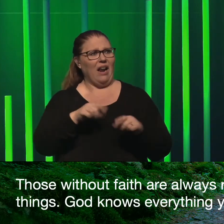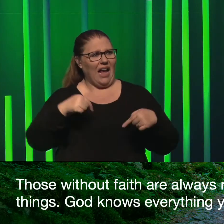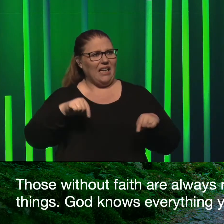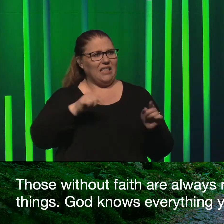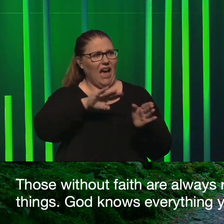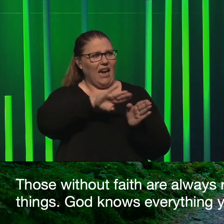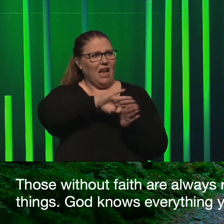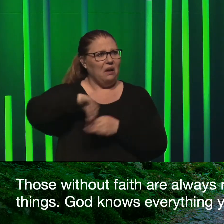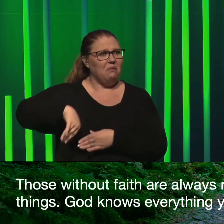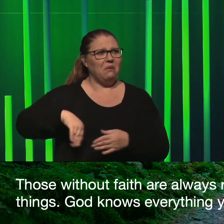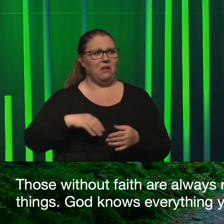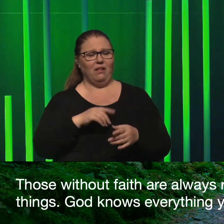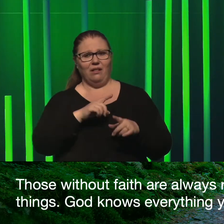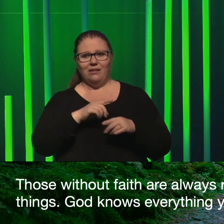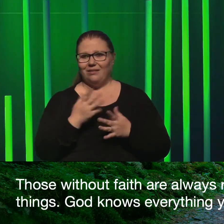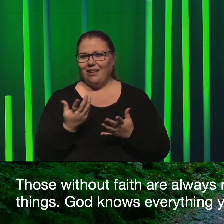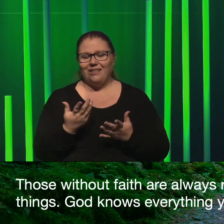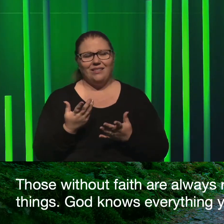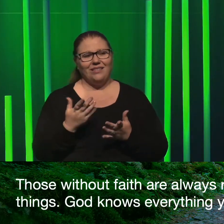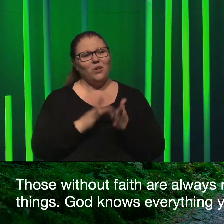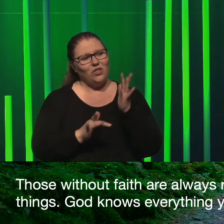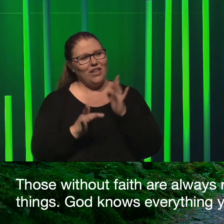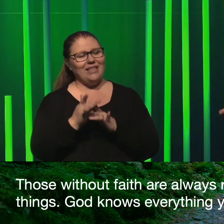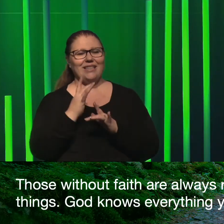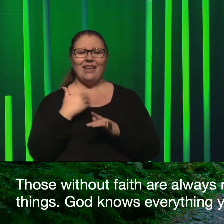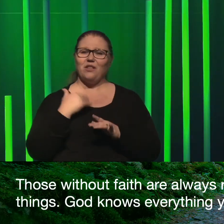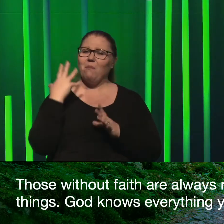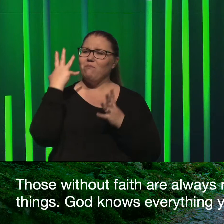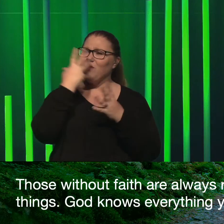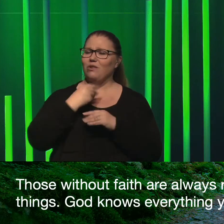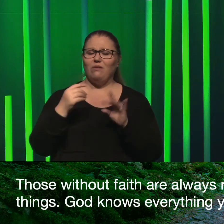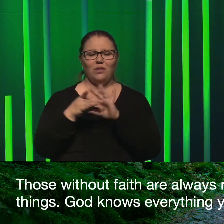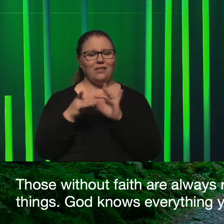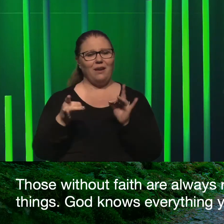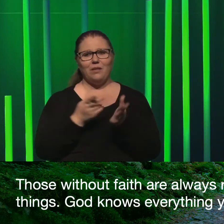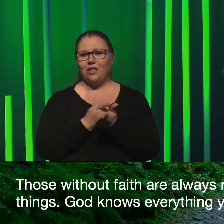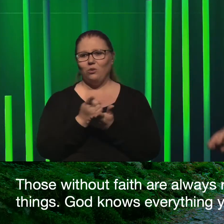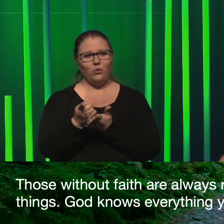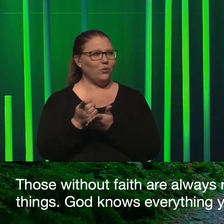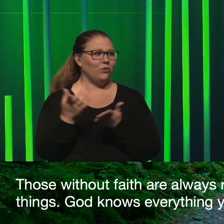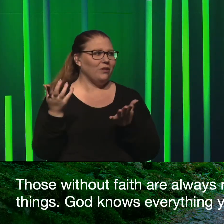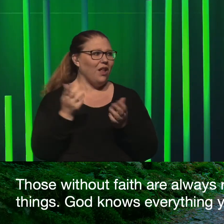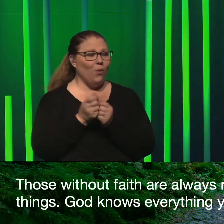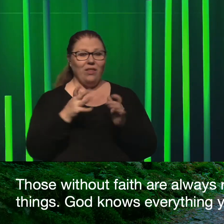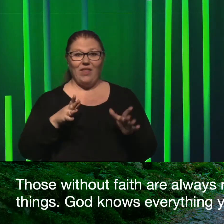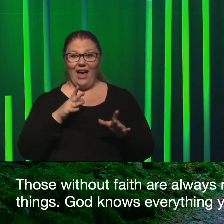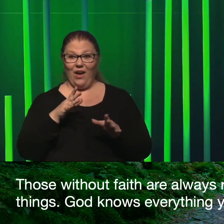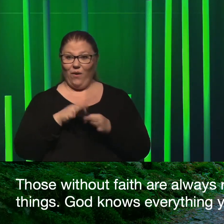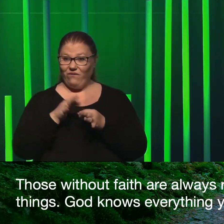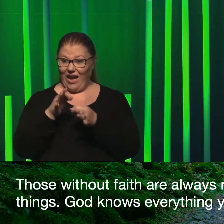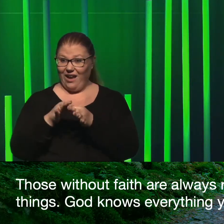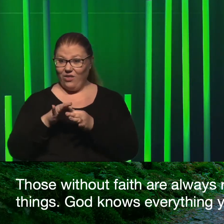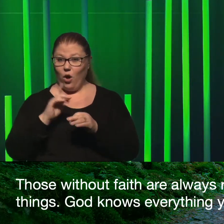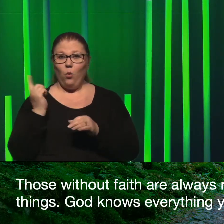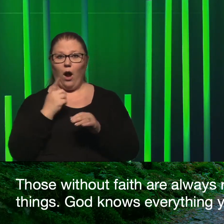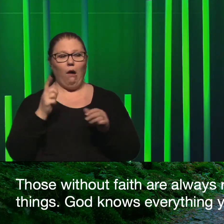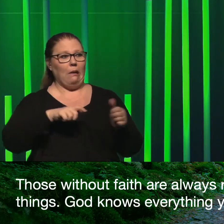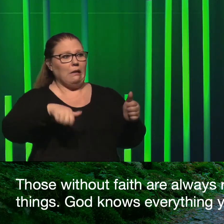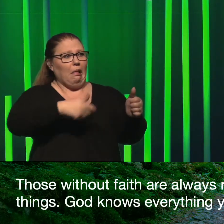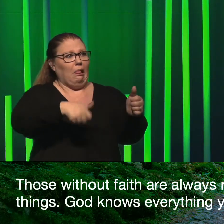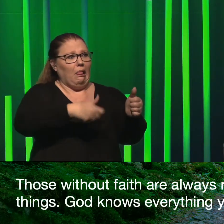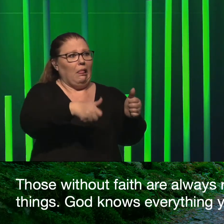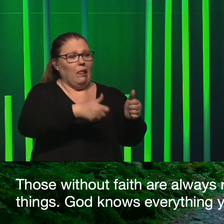anxiety, all that stuff, right? So Jesus makes this beautiful statement that's so true. Like without faith, we're always running after these things. And that shouldn't be like a